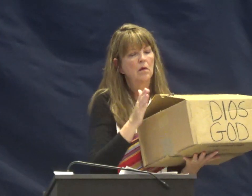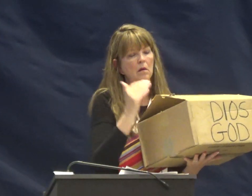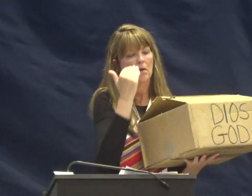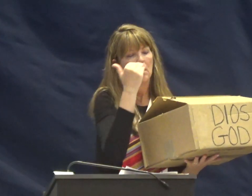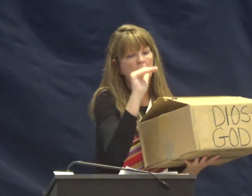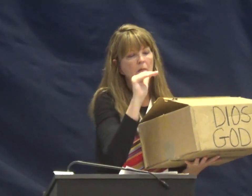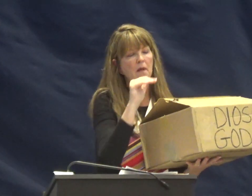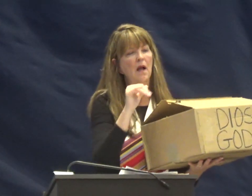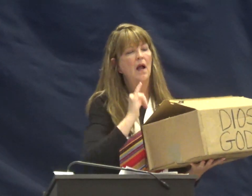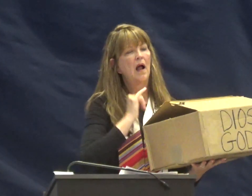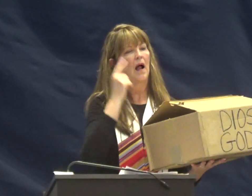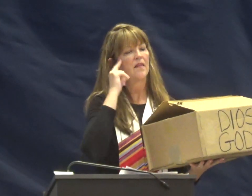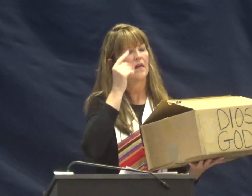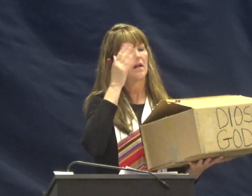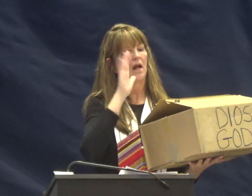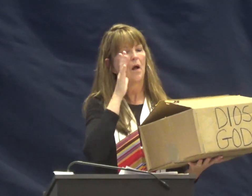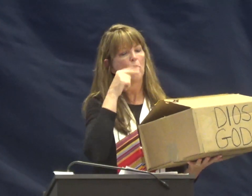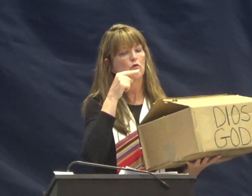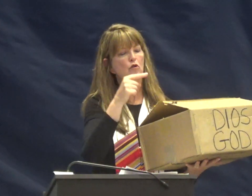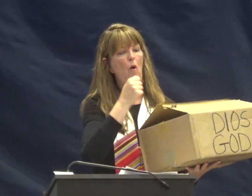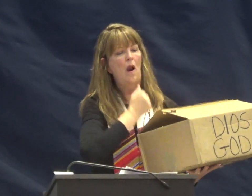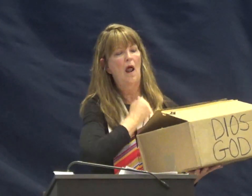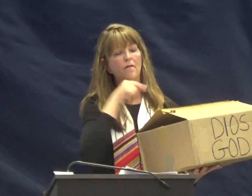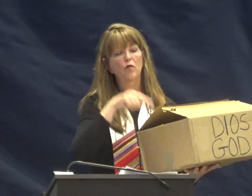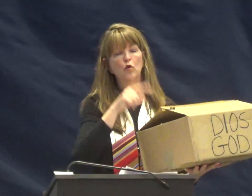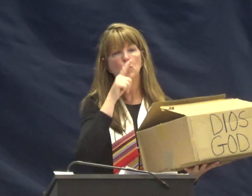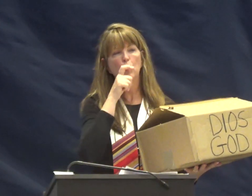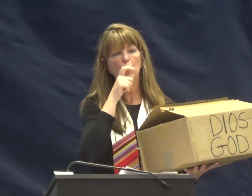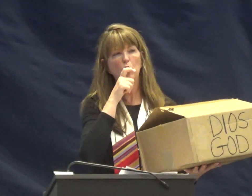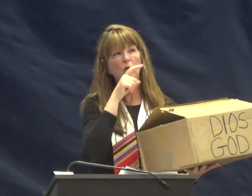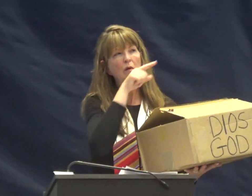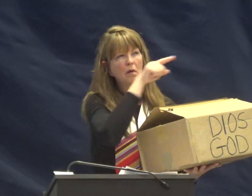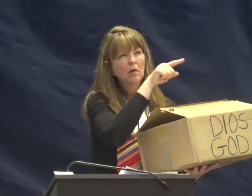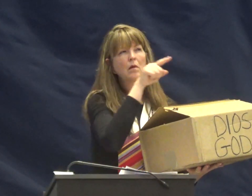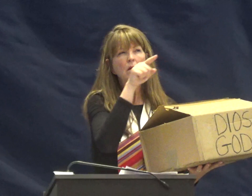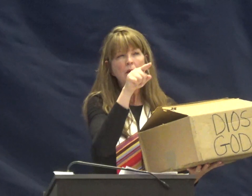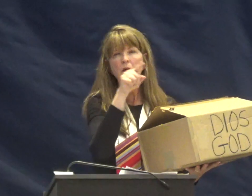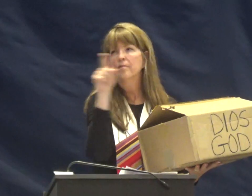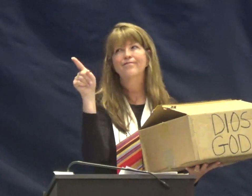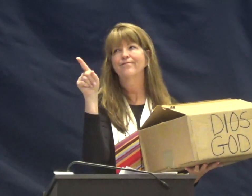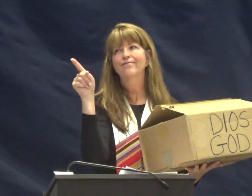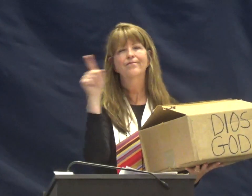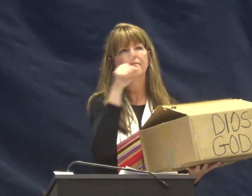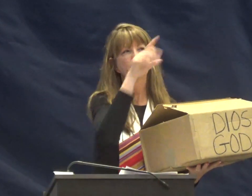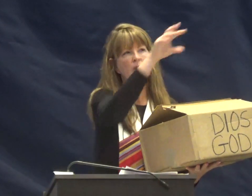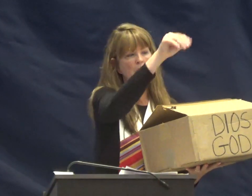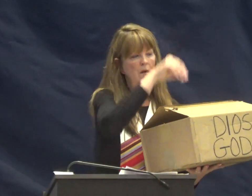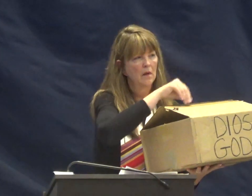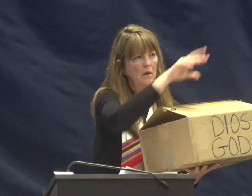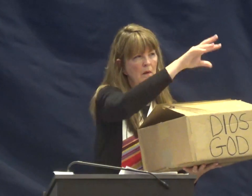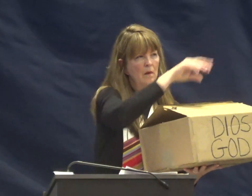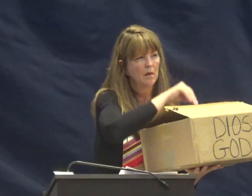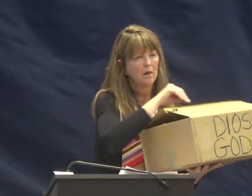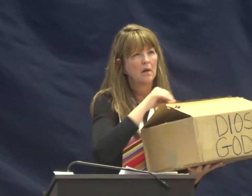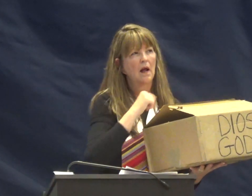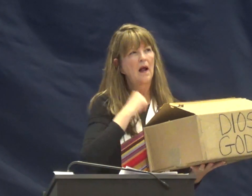Don't just think that God can forgive the people we want God to forgive. Or God can love only the people that we want God to